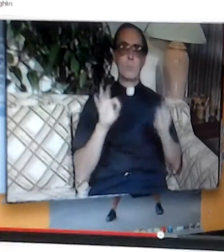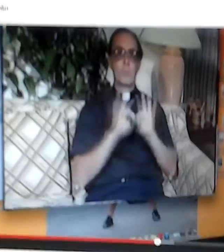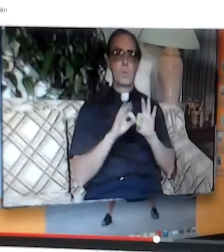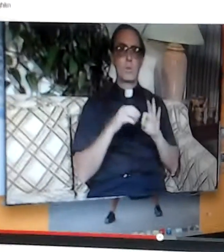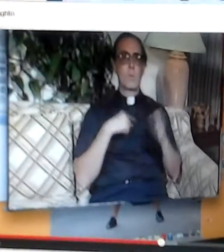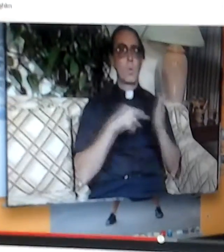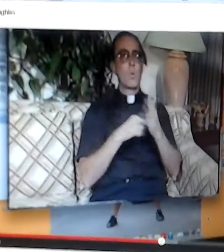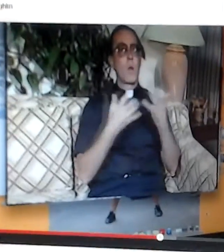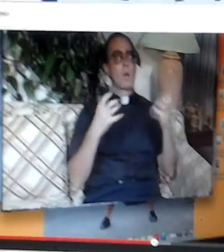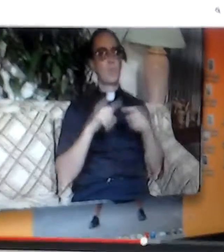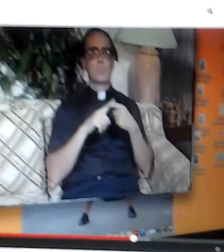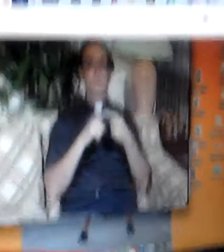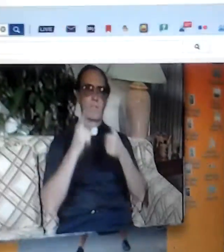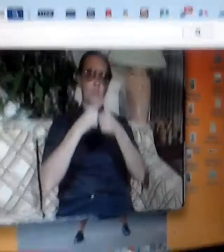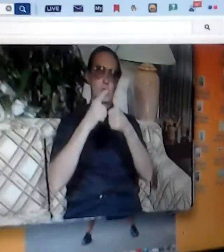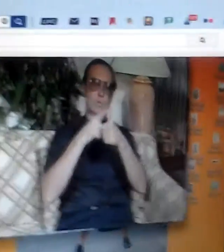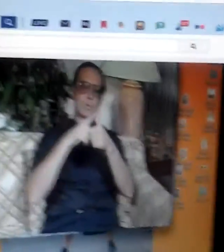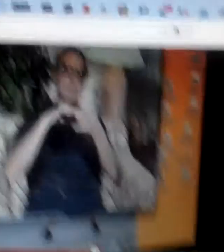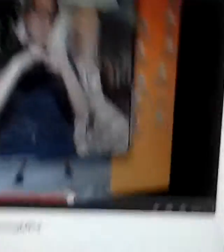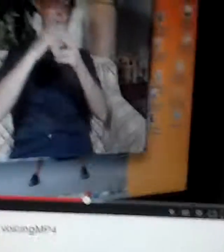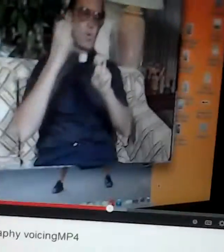I had studied hard for that test.